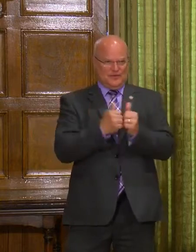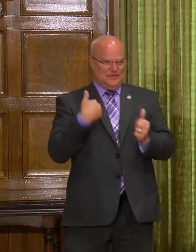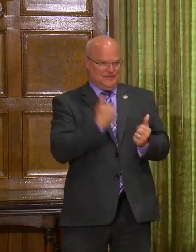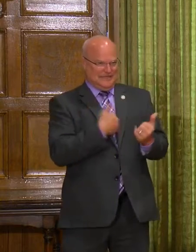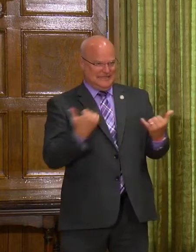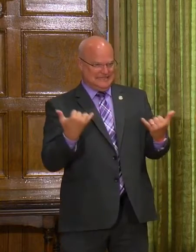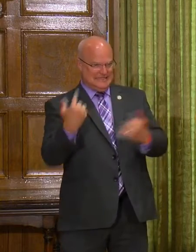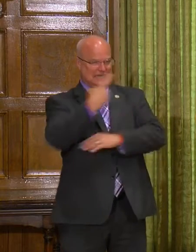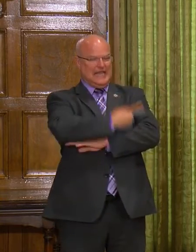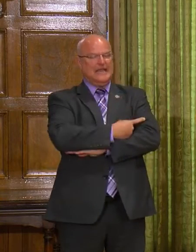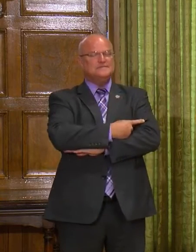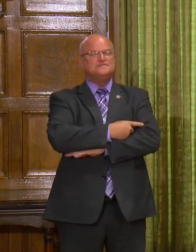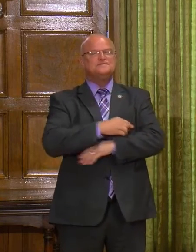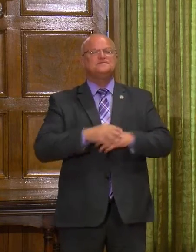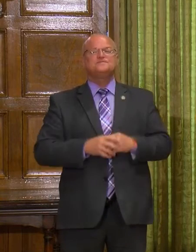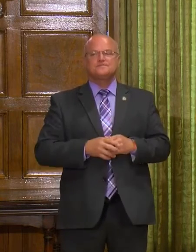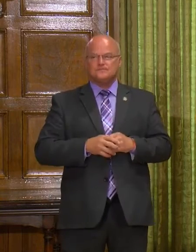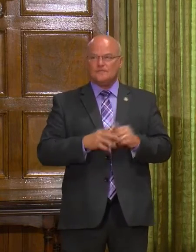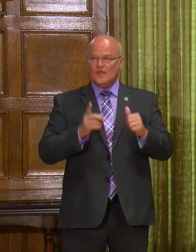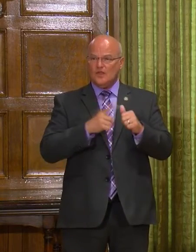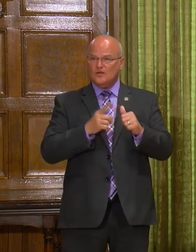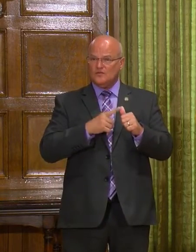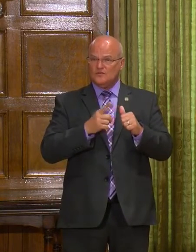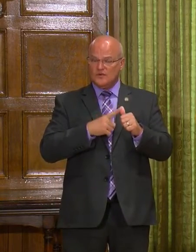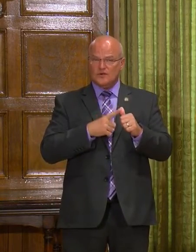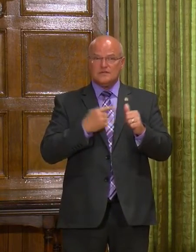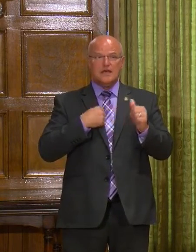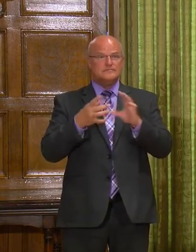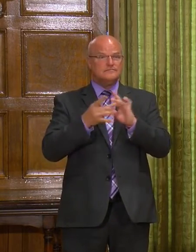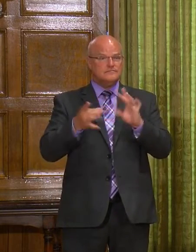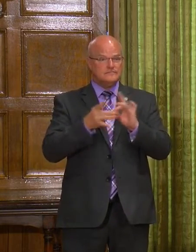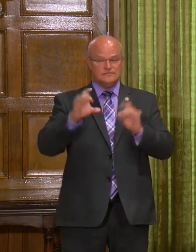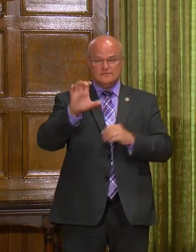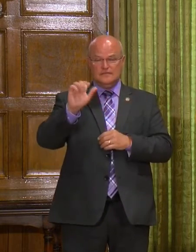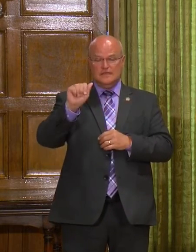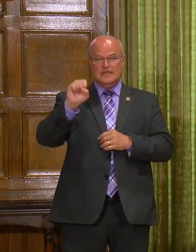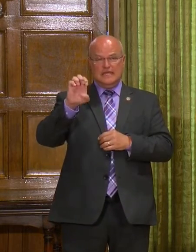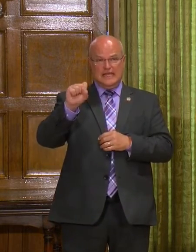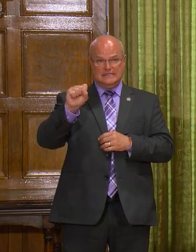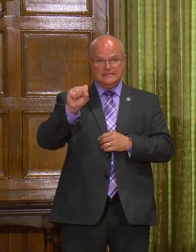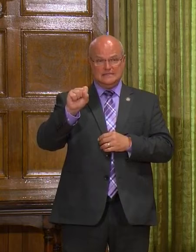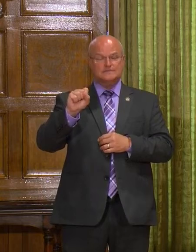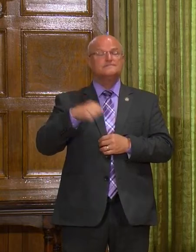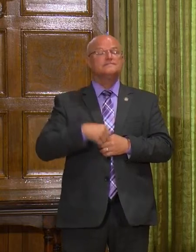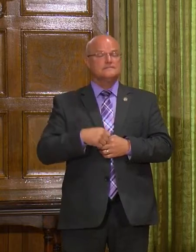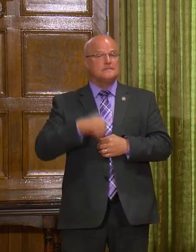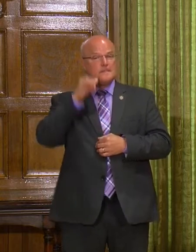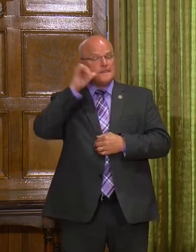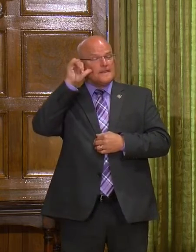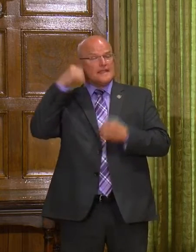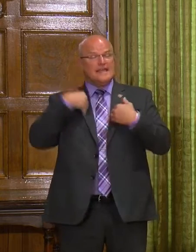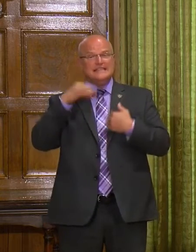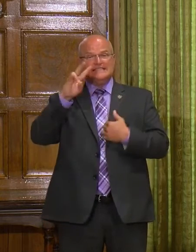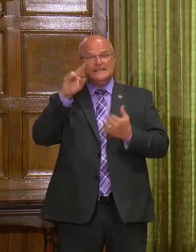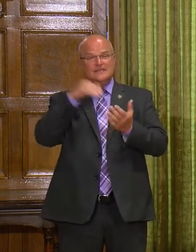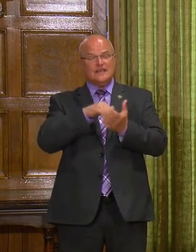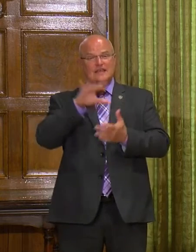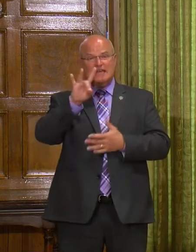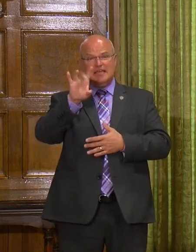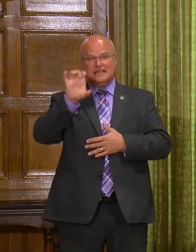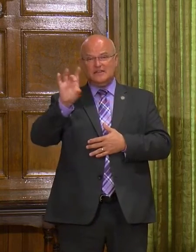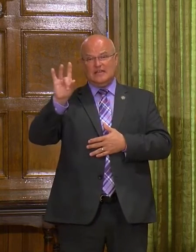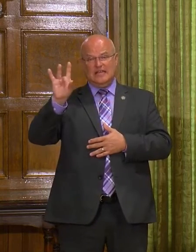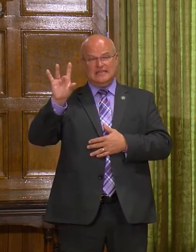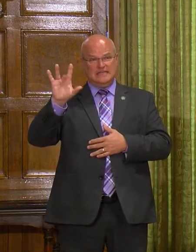today. And first, let's go through the cases. Yesterday we had